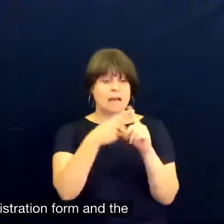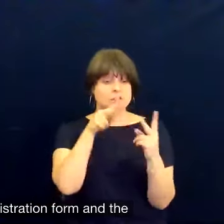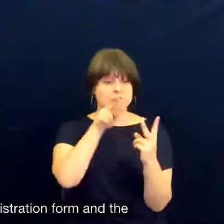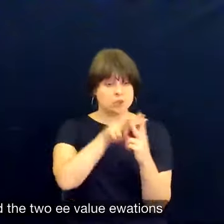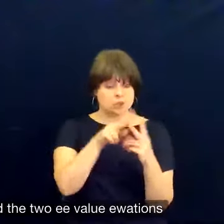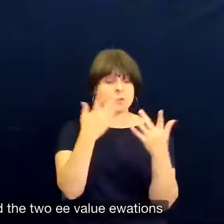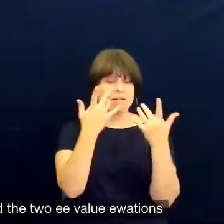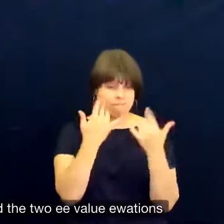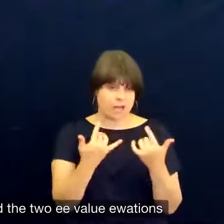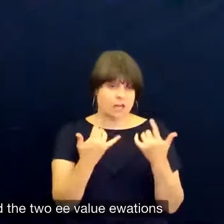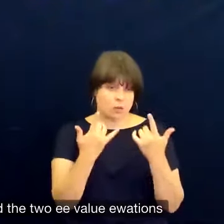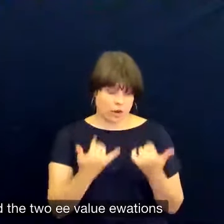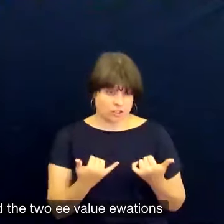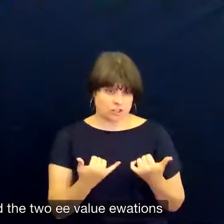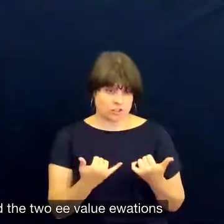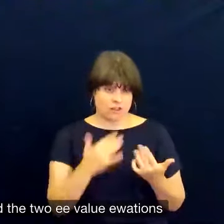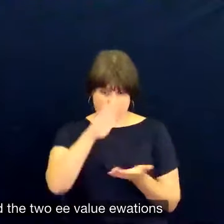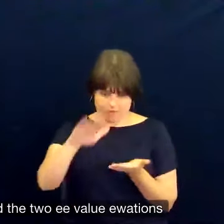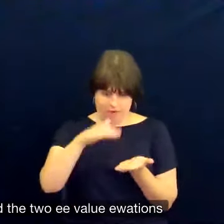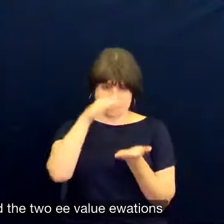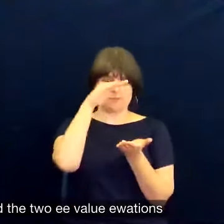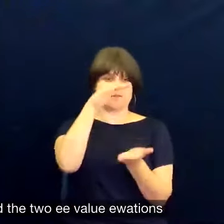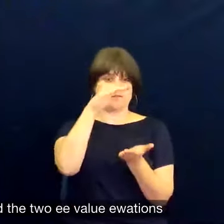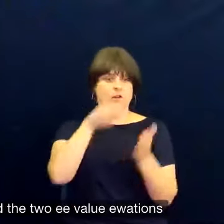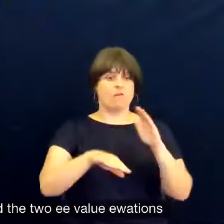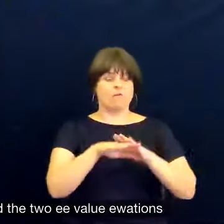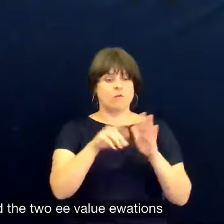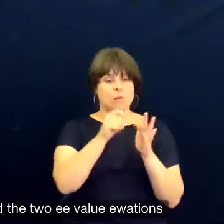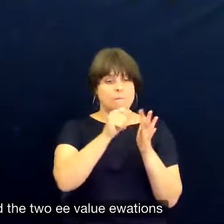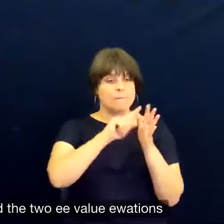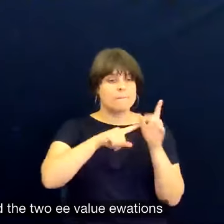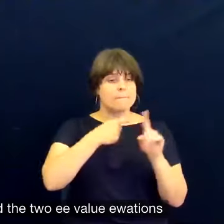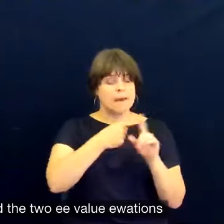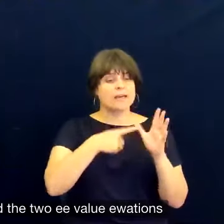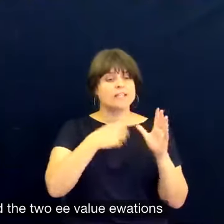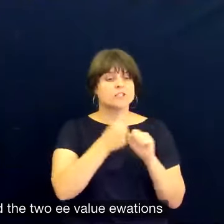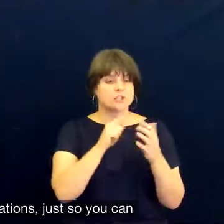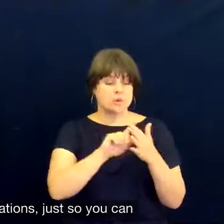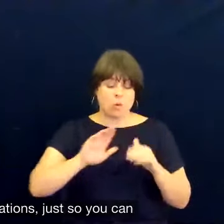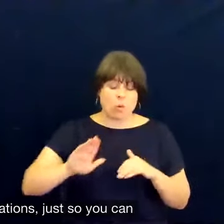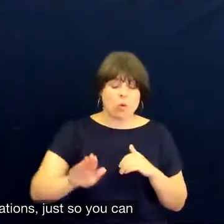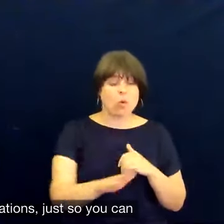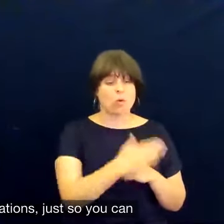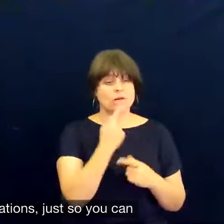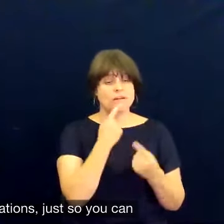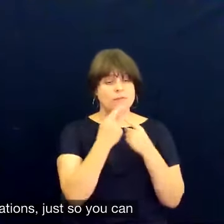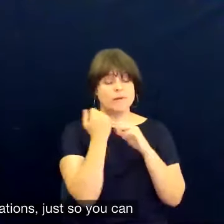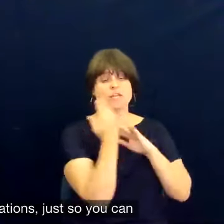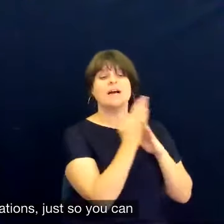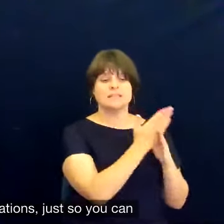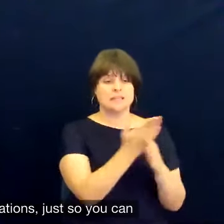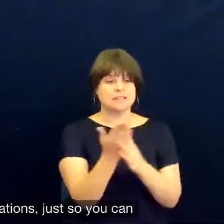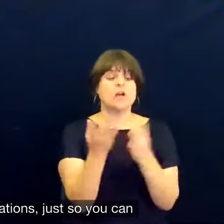be in the overall package at the end. So all of that information went out. I will